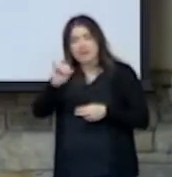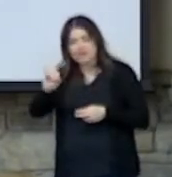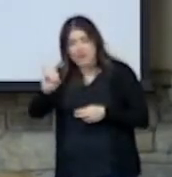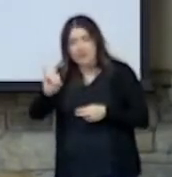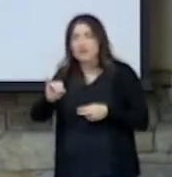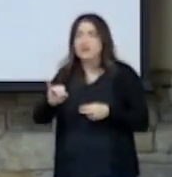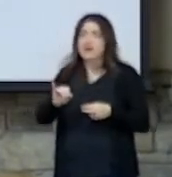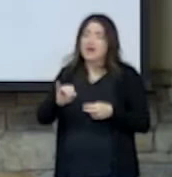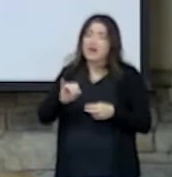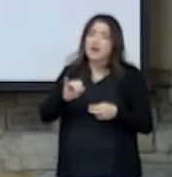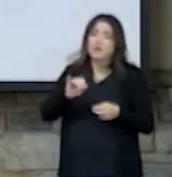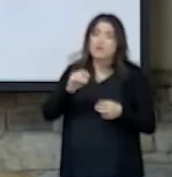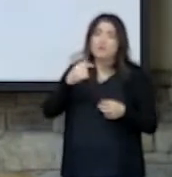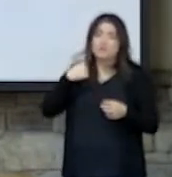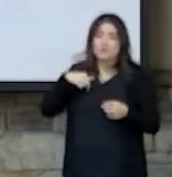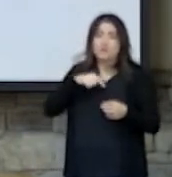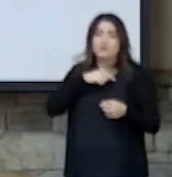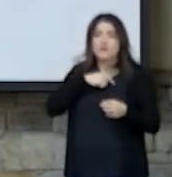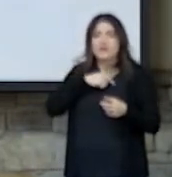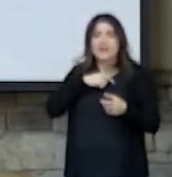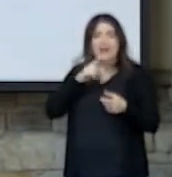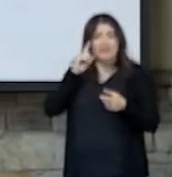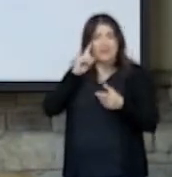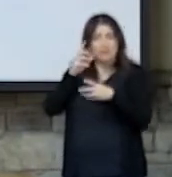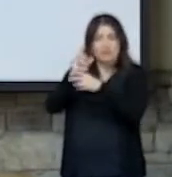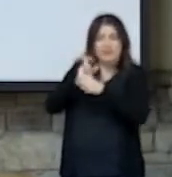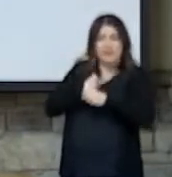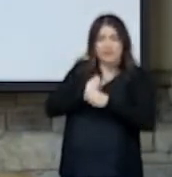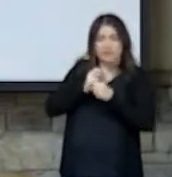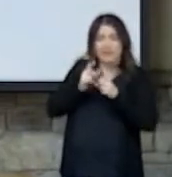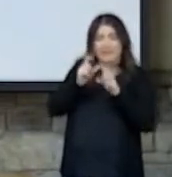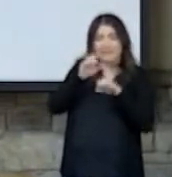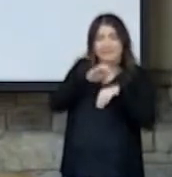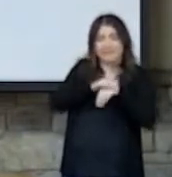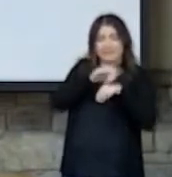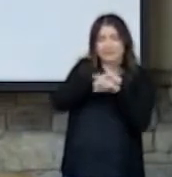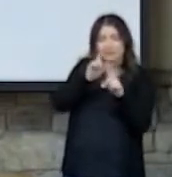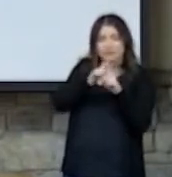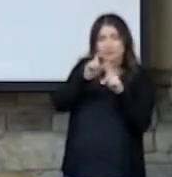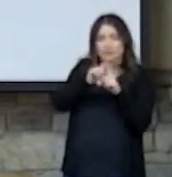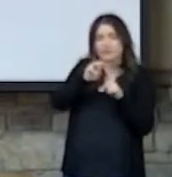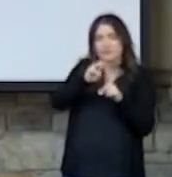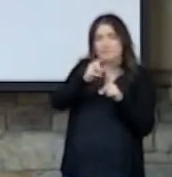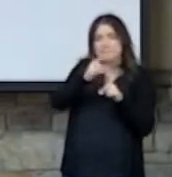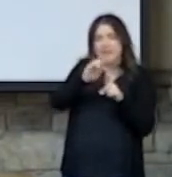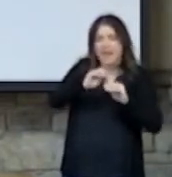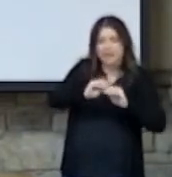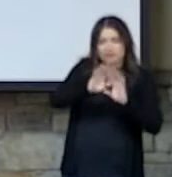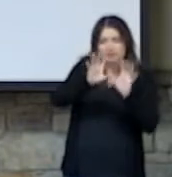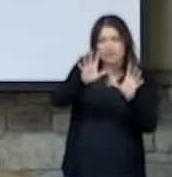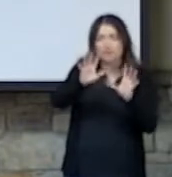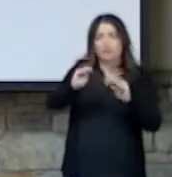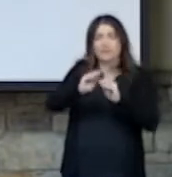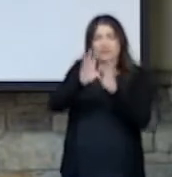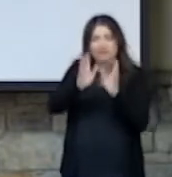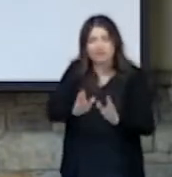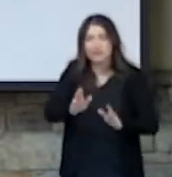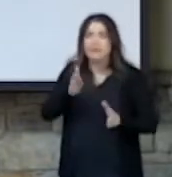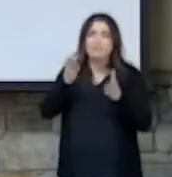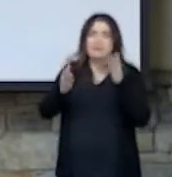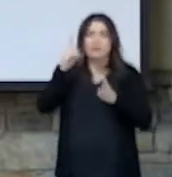is where we get the English word magic or magician. And we might think of magic in terms of sleight of hand